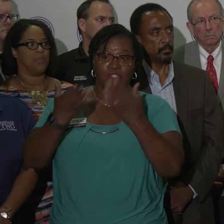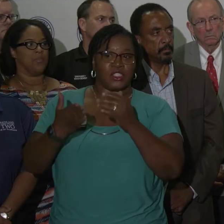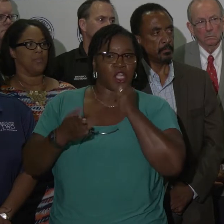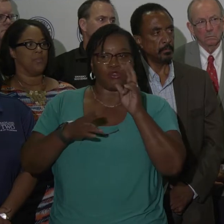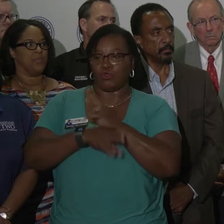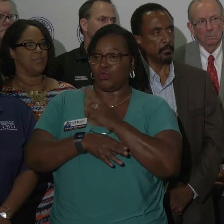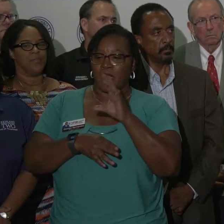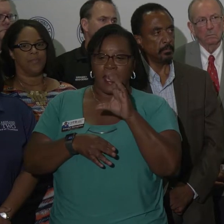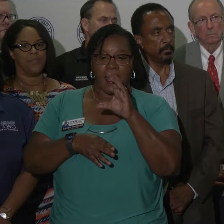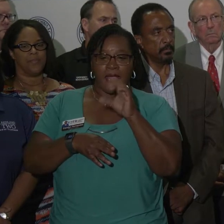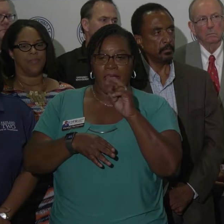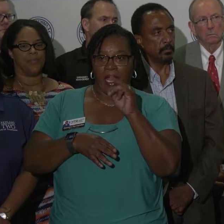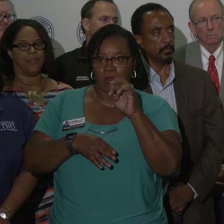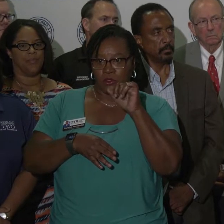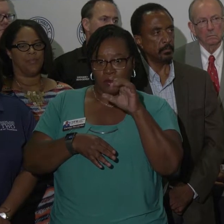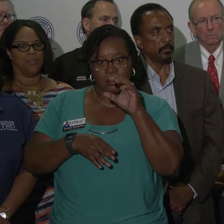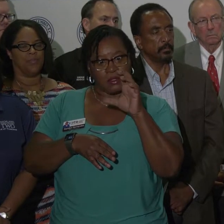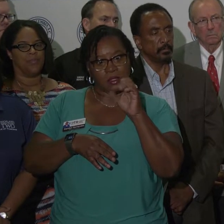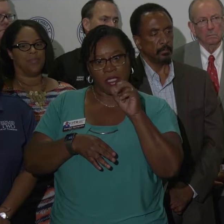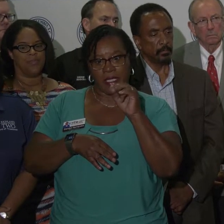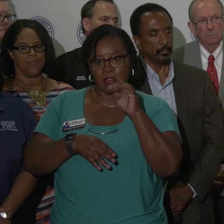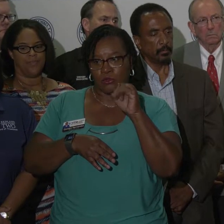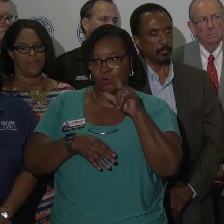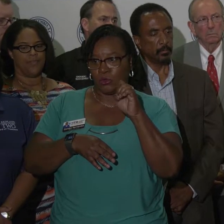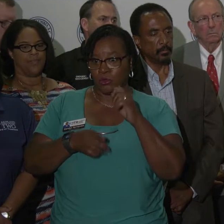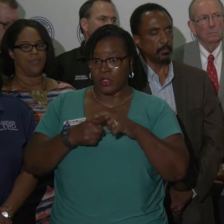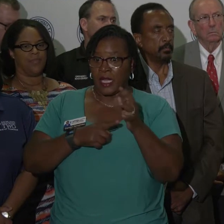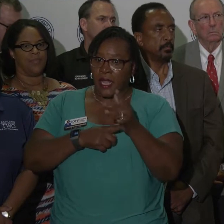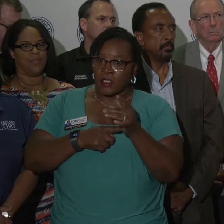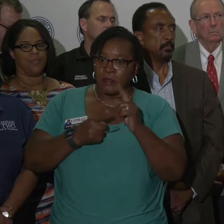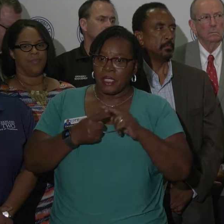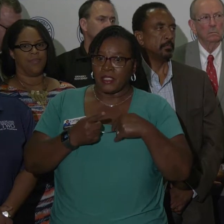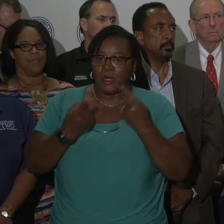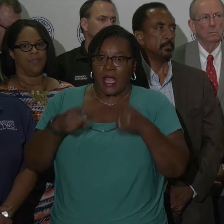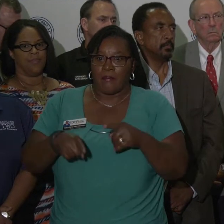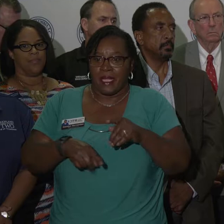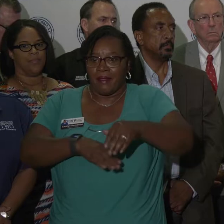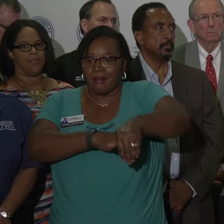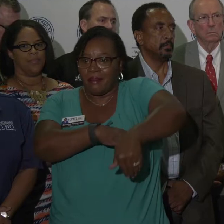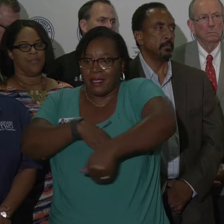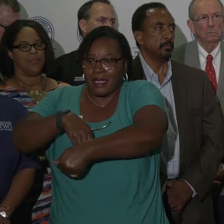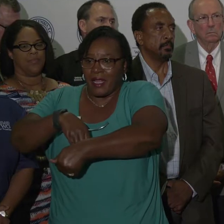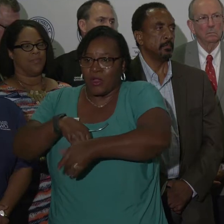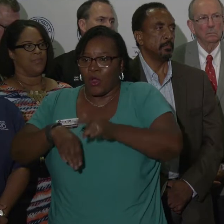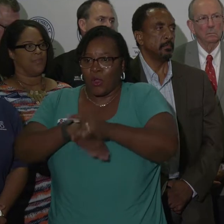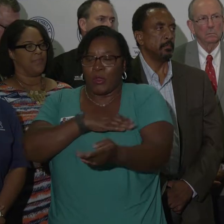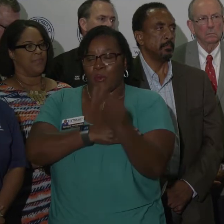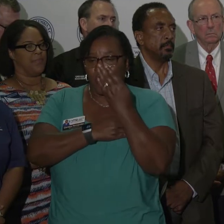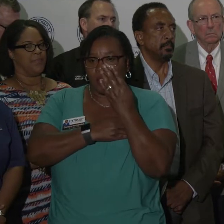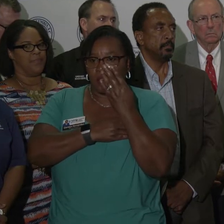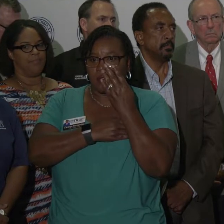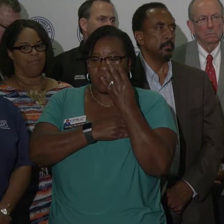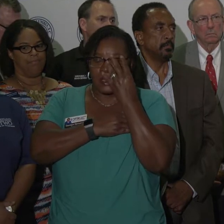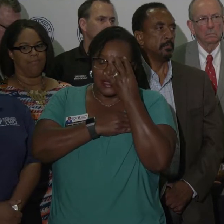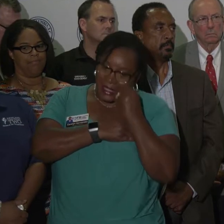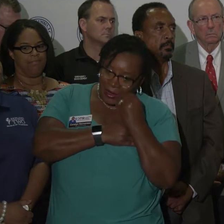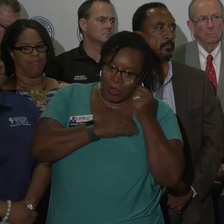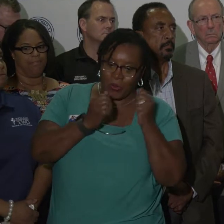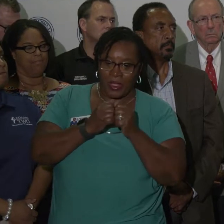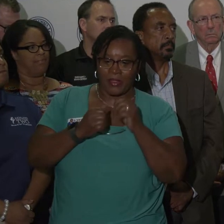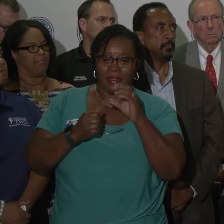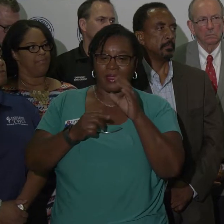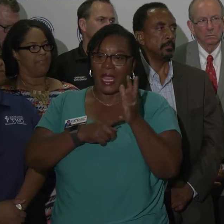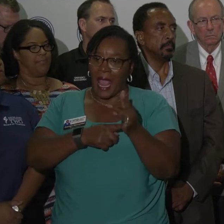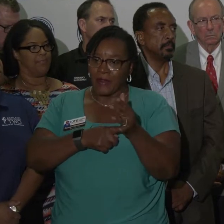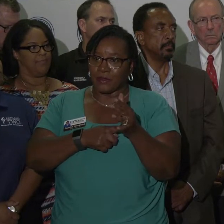to use candles, because especially when these things occur late at night, early in the morning, you have a tendency to go to sleep with those candles